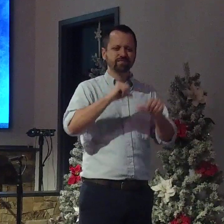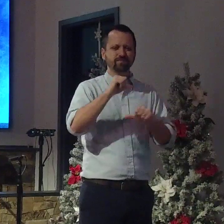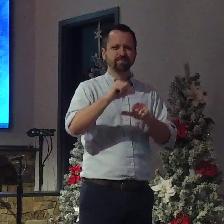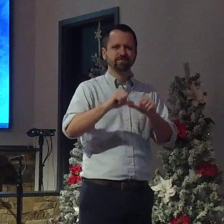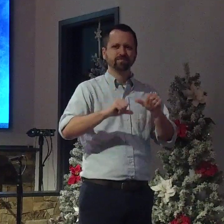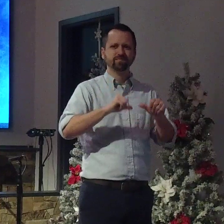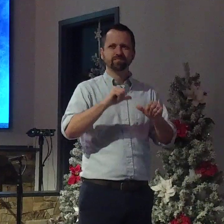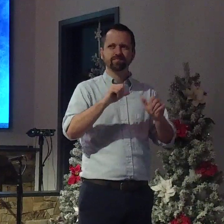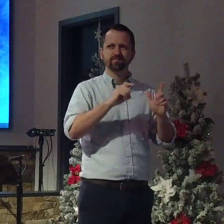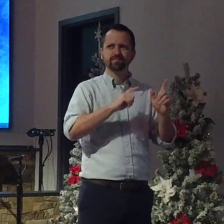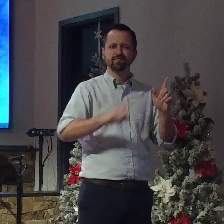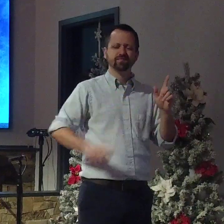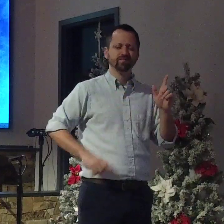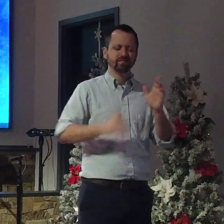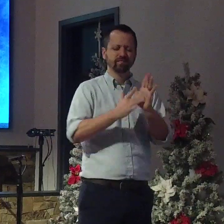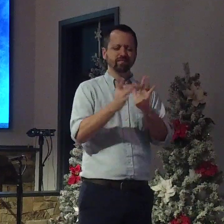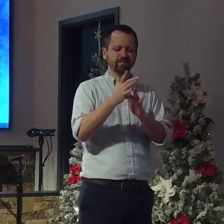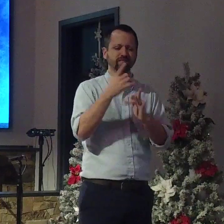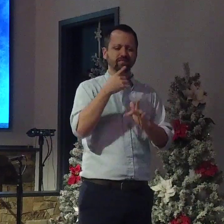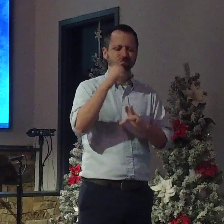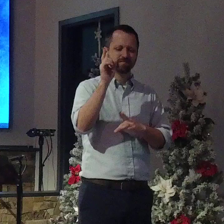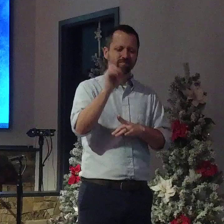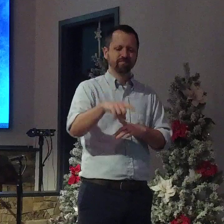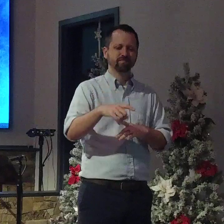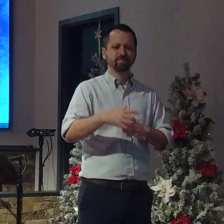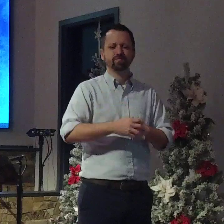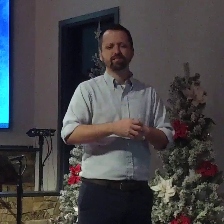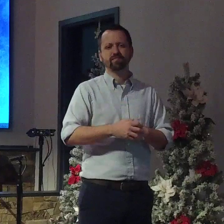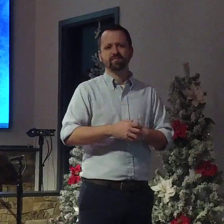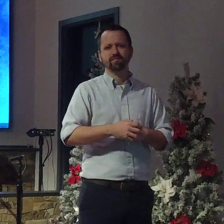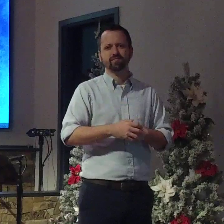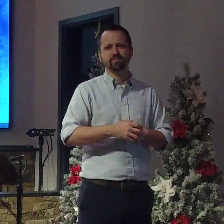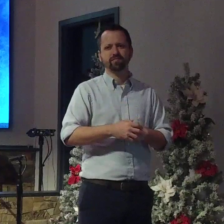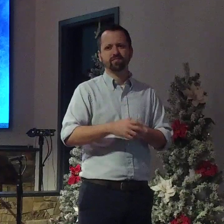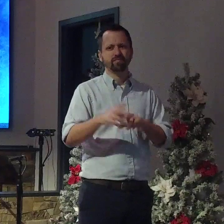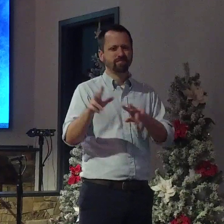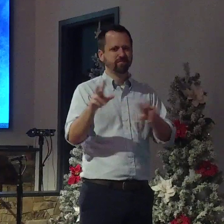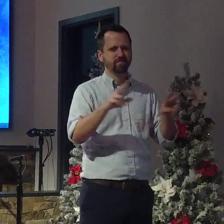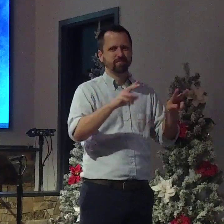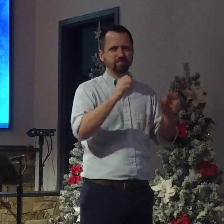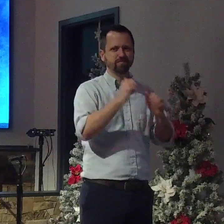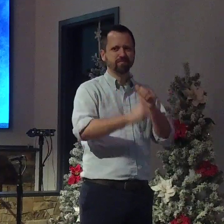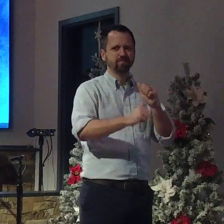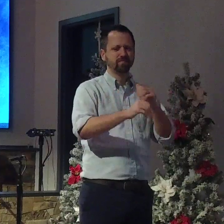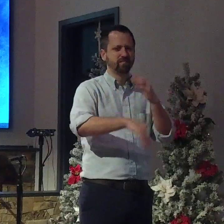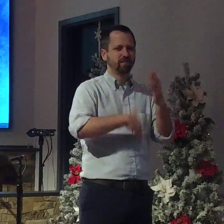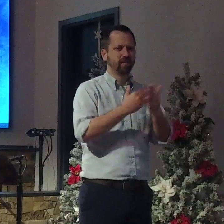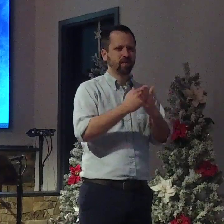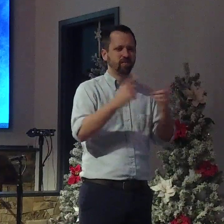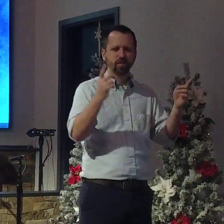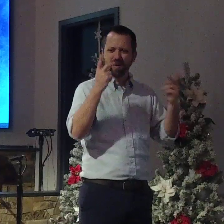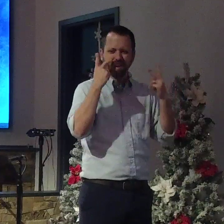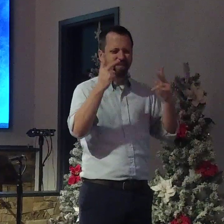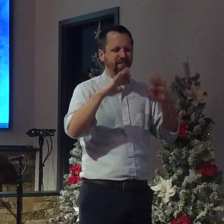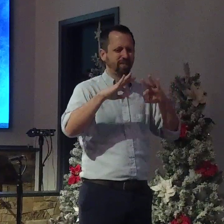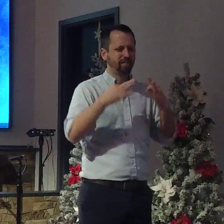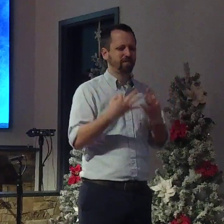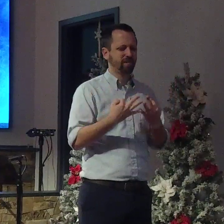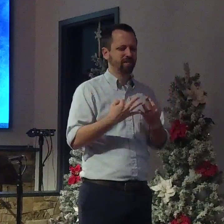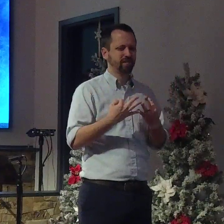grandfathers. Even the little ones that I have to set an example to. And I'm not going to lie, I was nervous